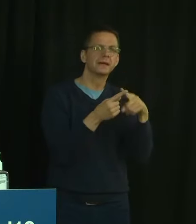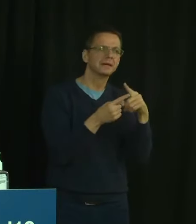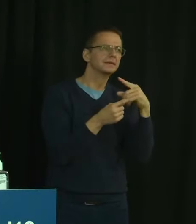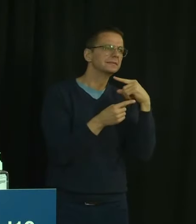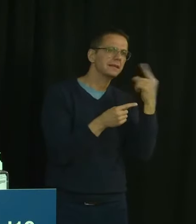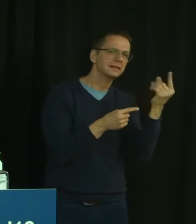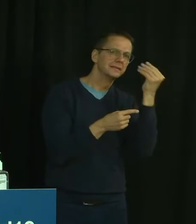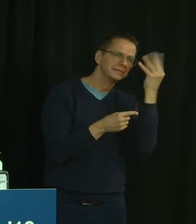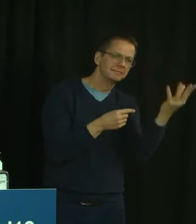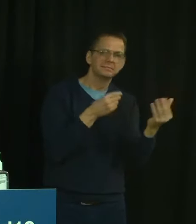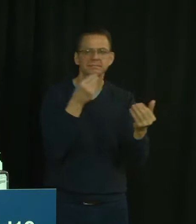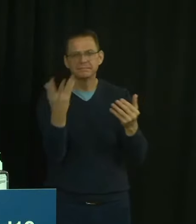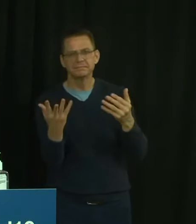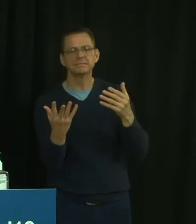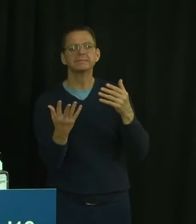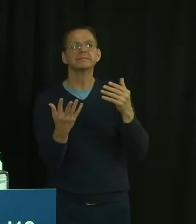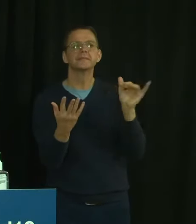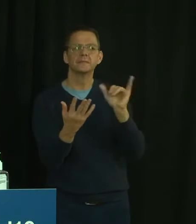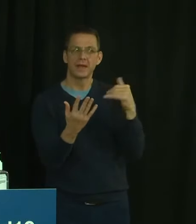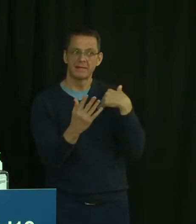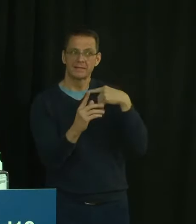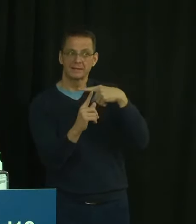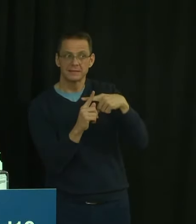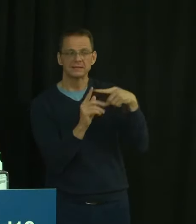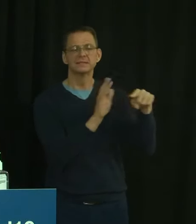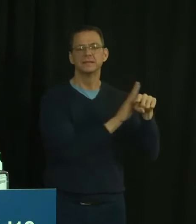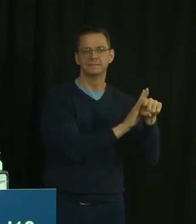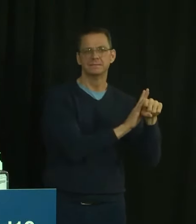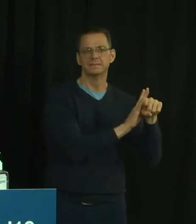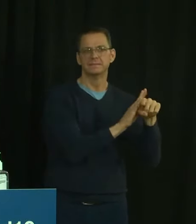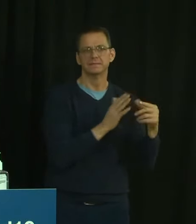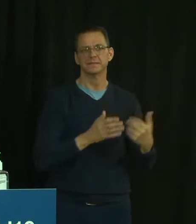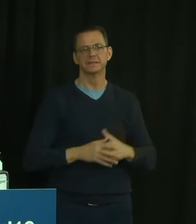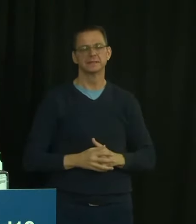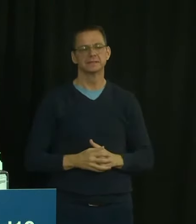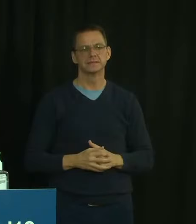them. Operator, could you put through the next caller, please?